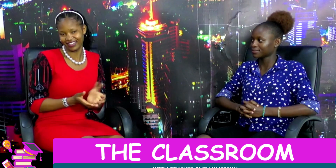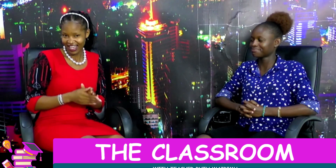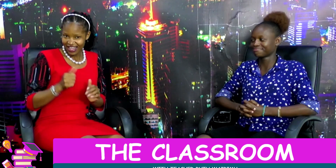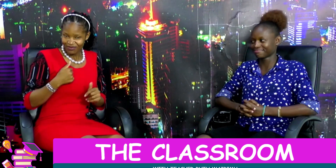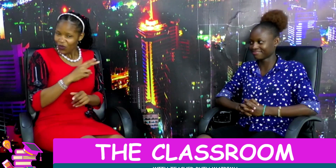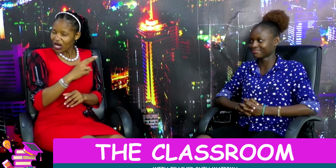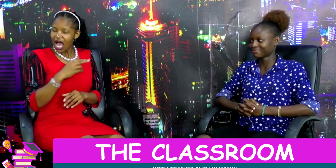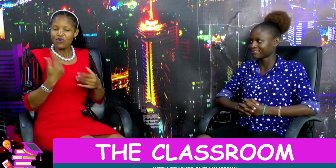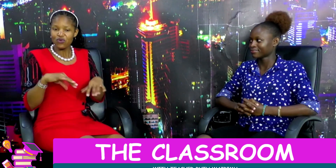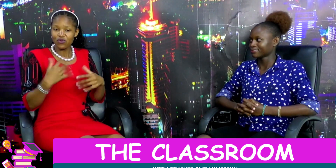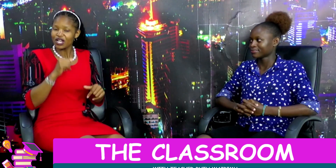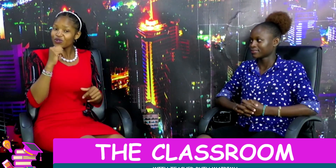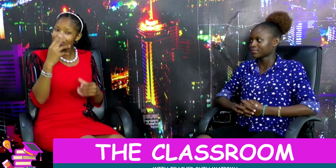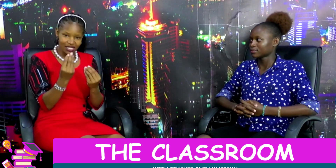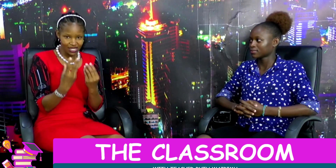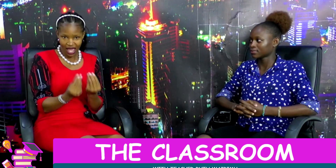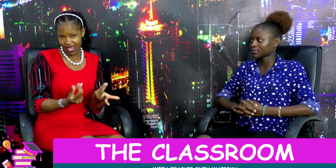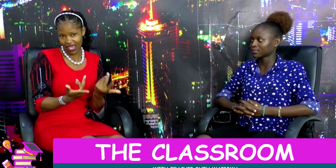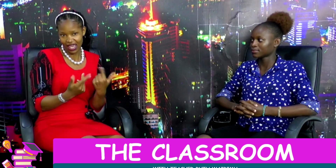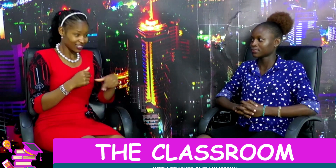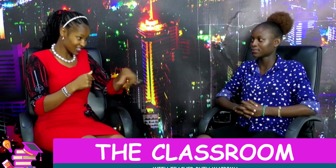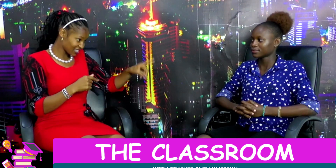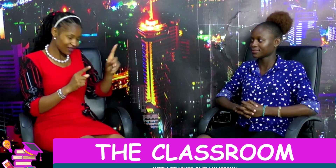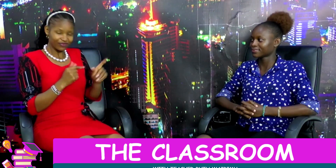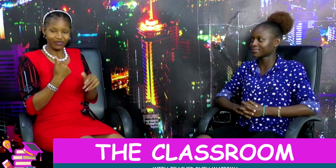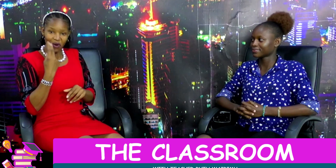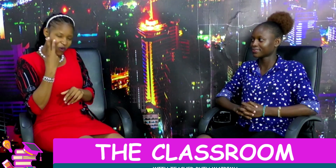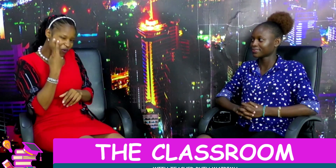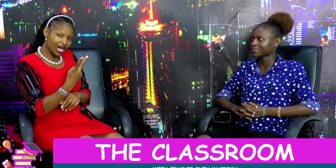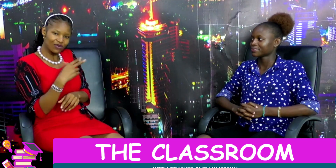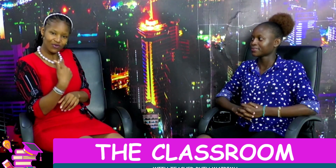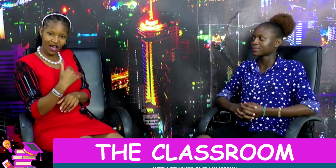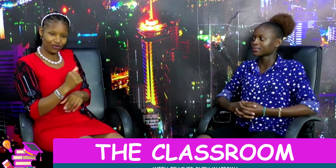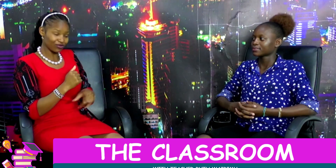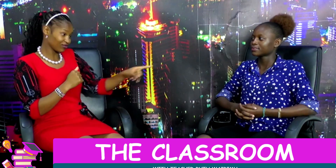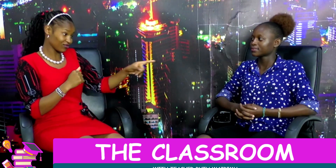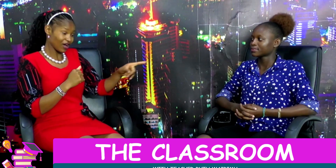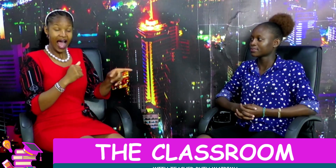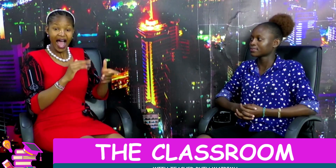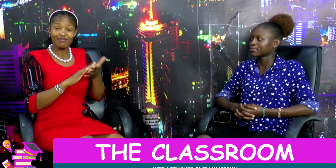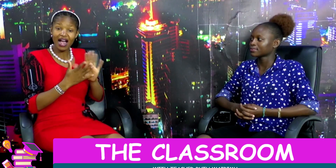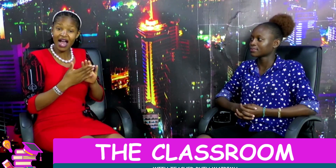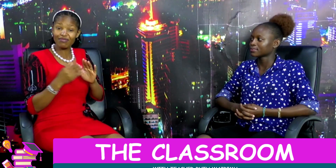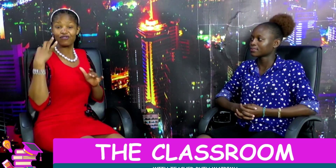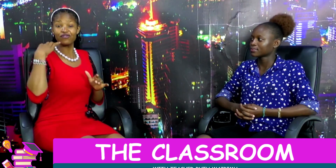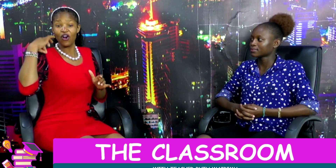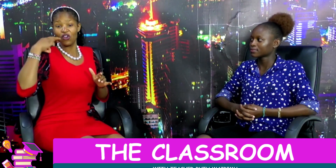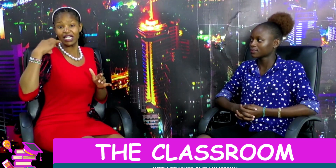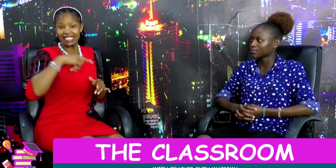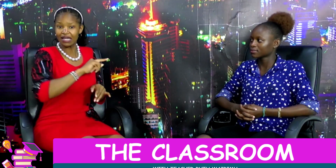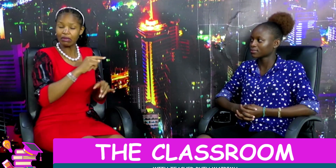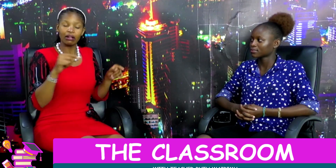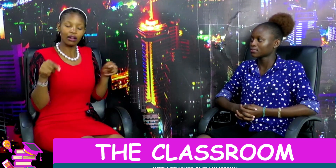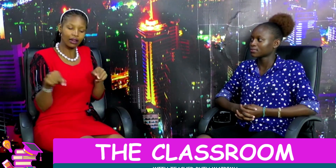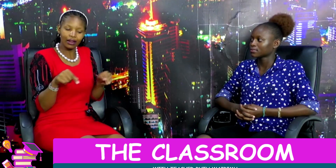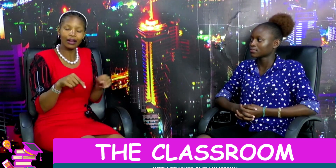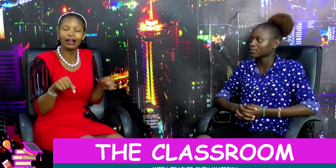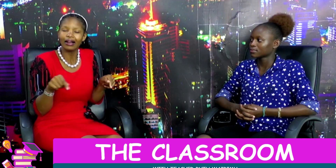if we improve each other, then in future we get to have the best times. As you can see, our guest has even shared